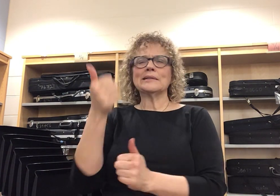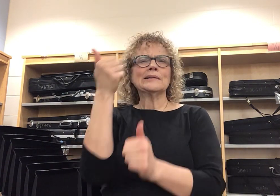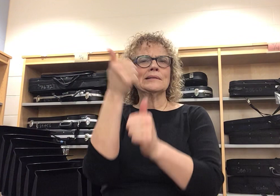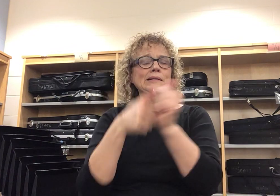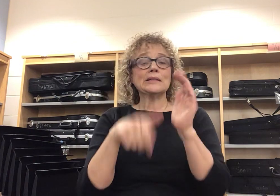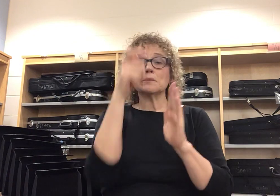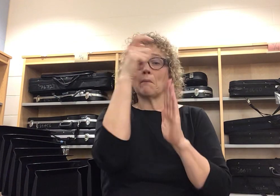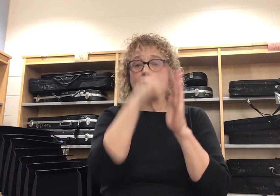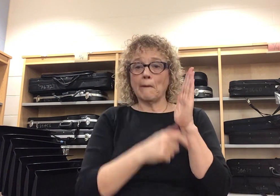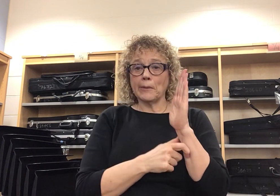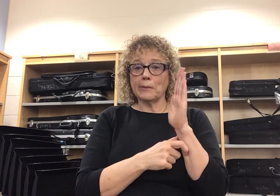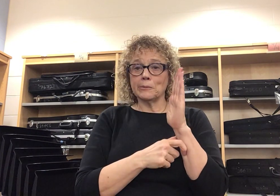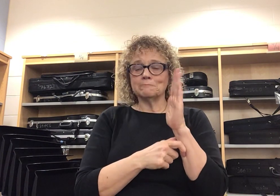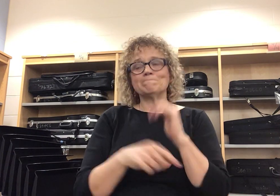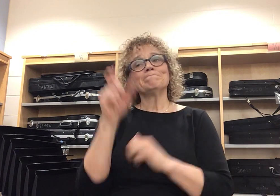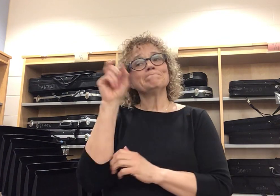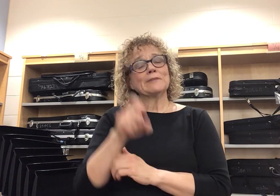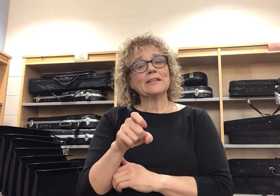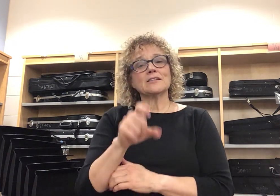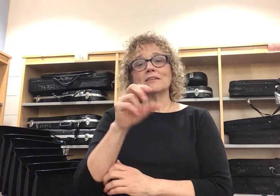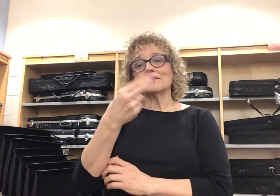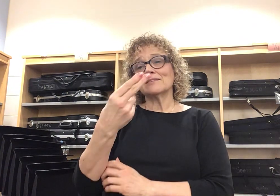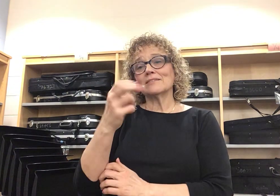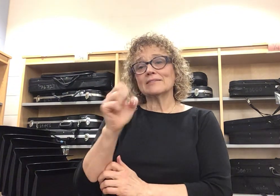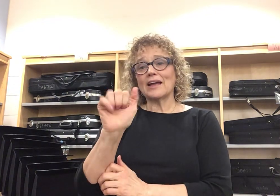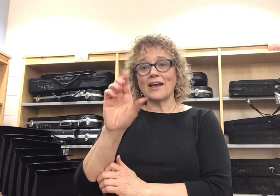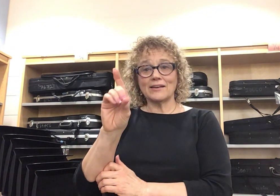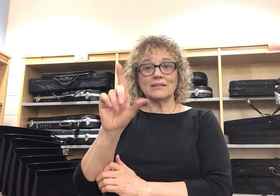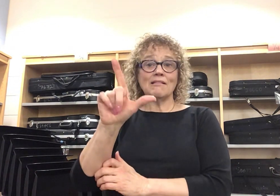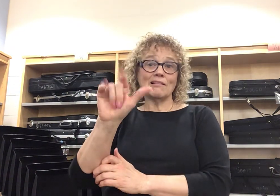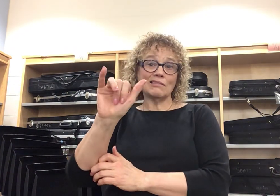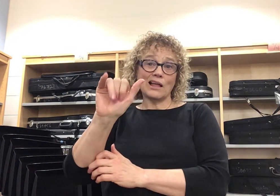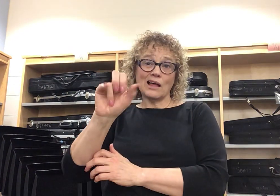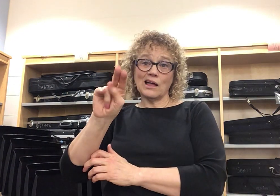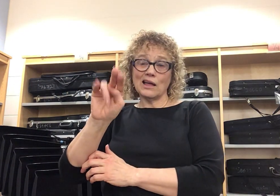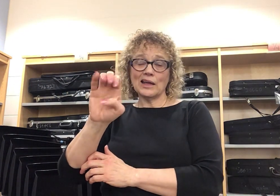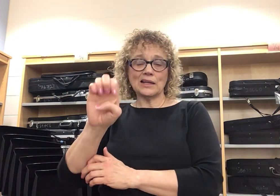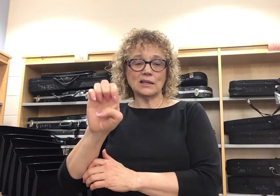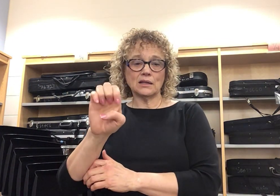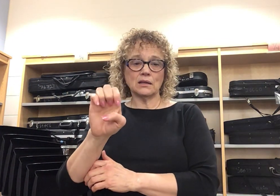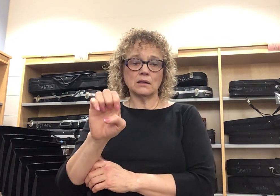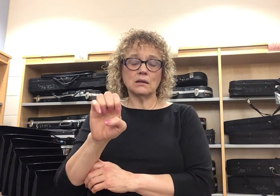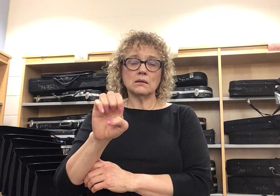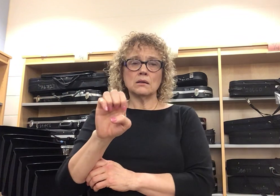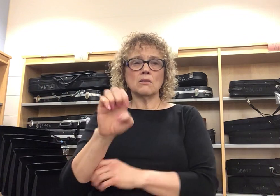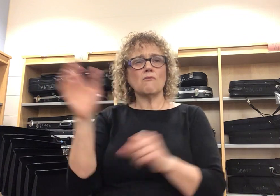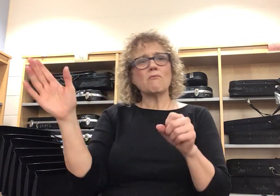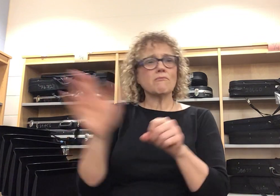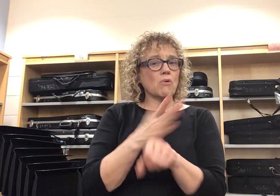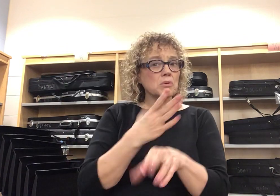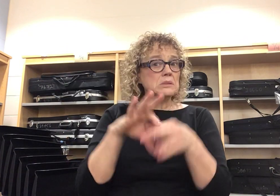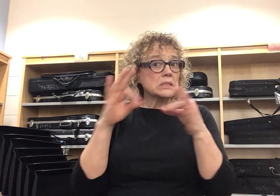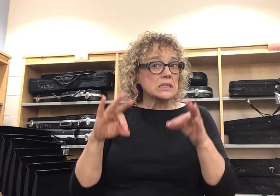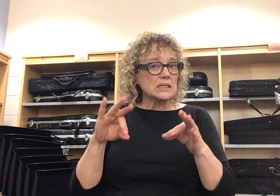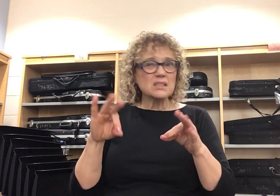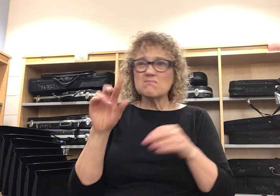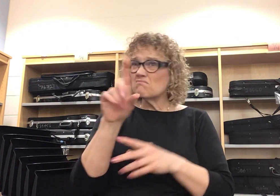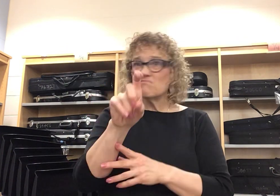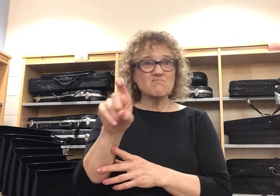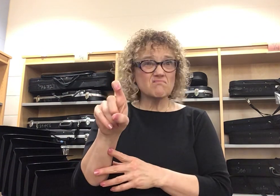that your group writes, okay? Are headlines necessarily complete sentences? No. No, they can